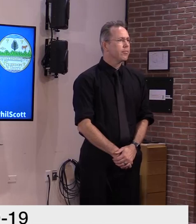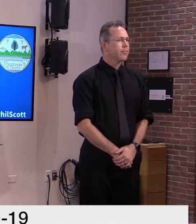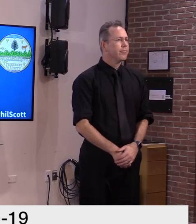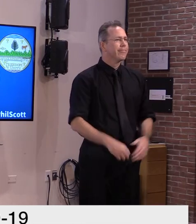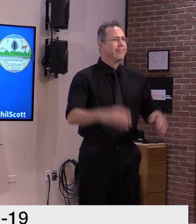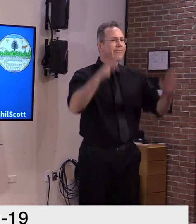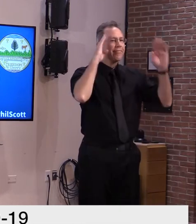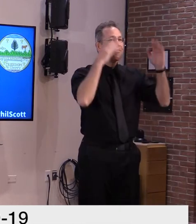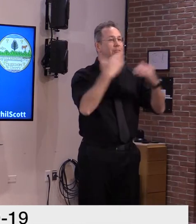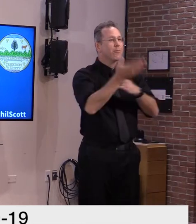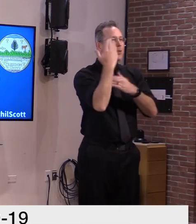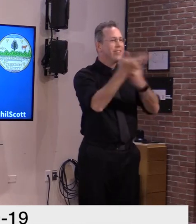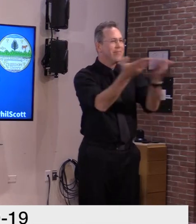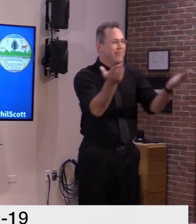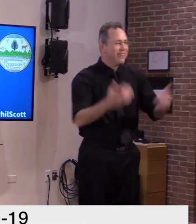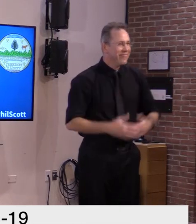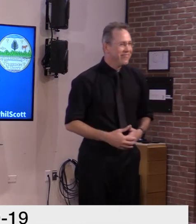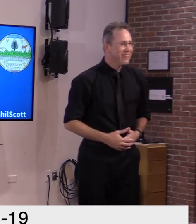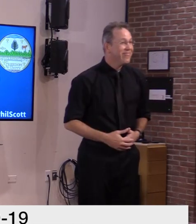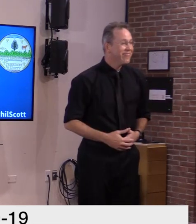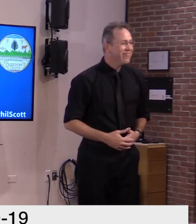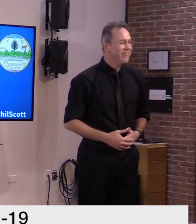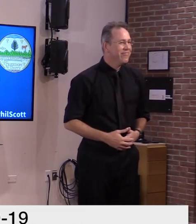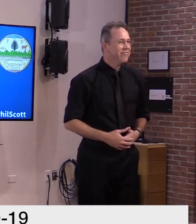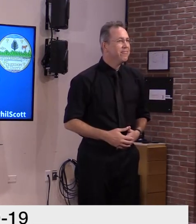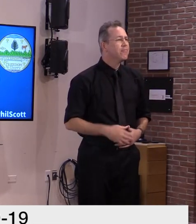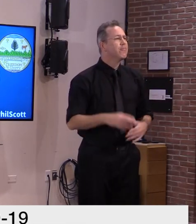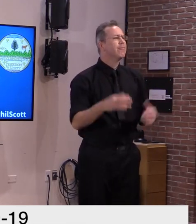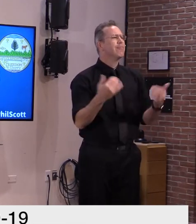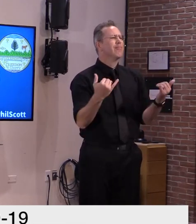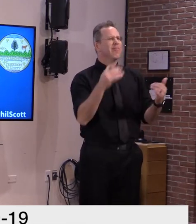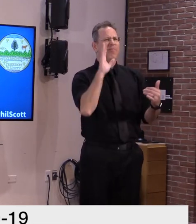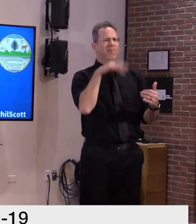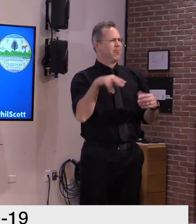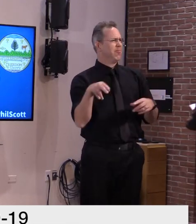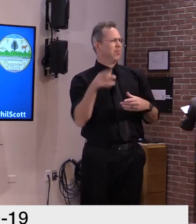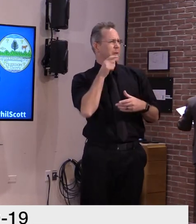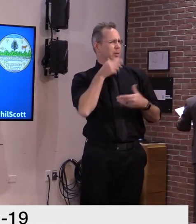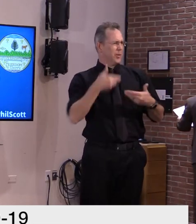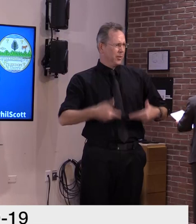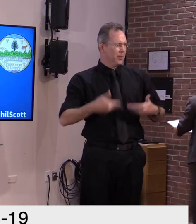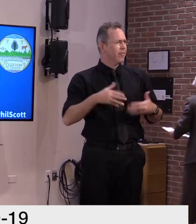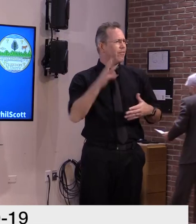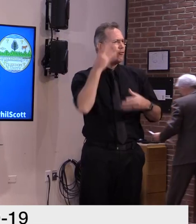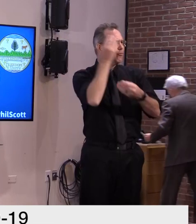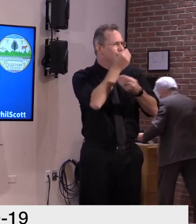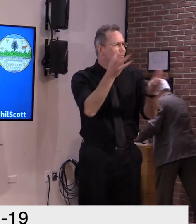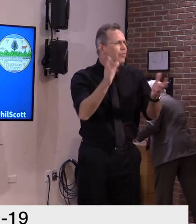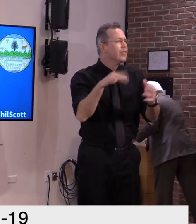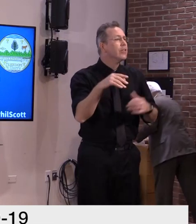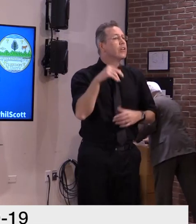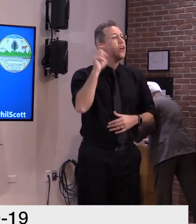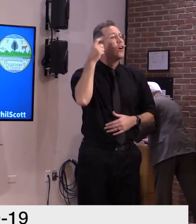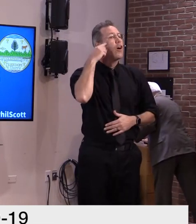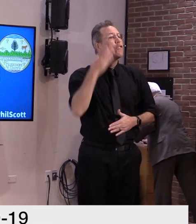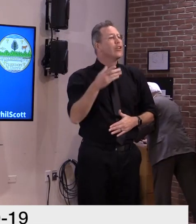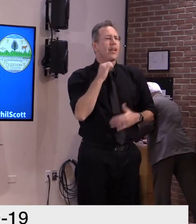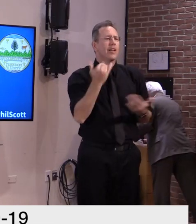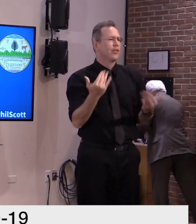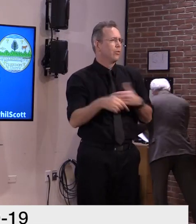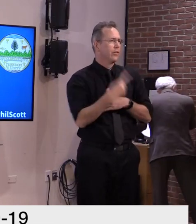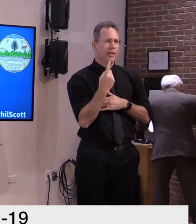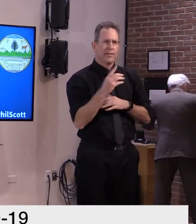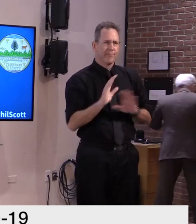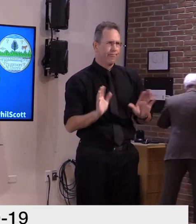Good morning, everyone. As was previously announced, Governor Scott is not participating in today's press conference in deference to the fact that it is Election